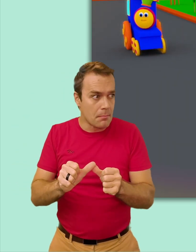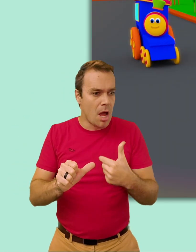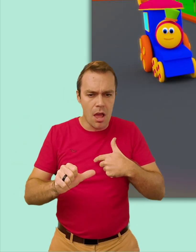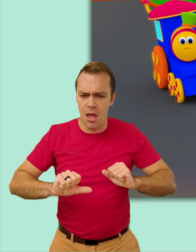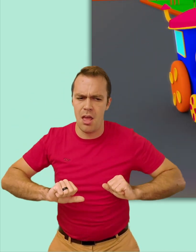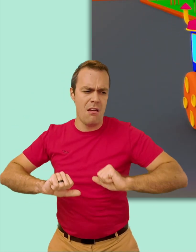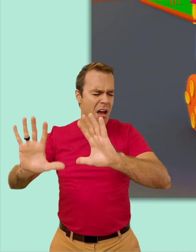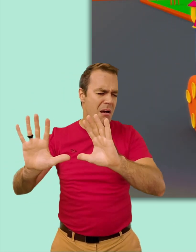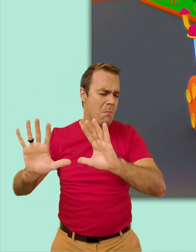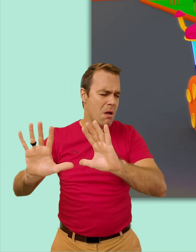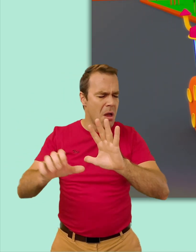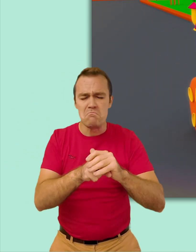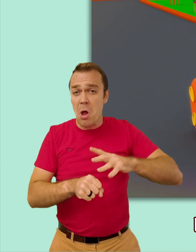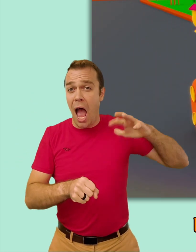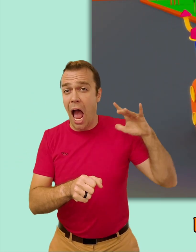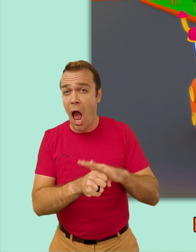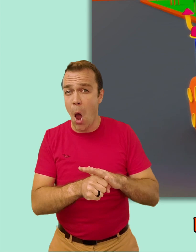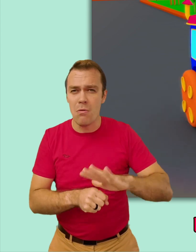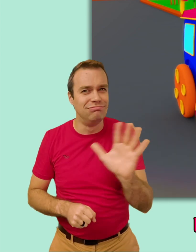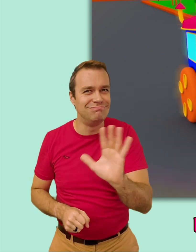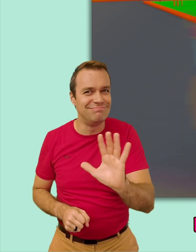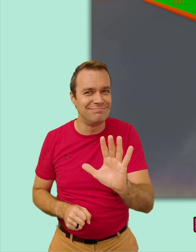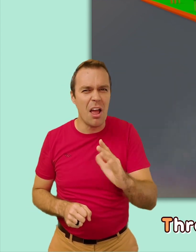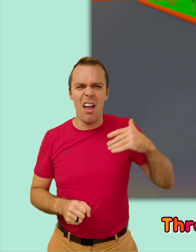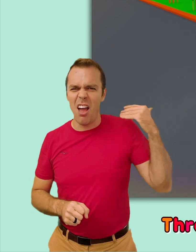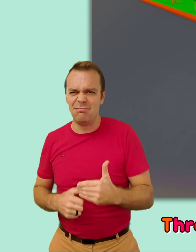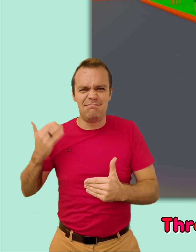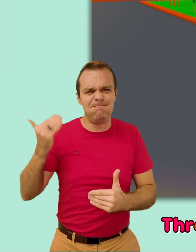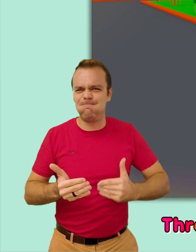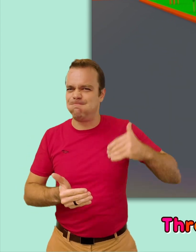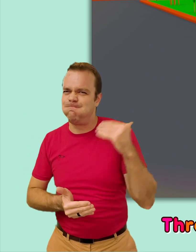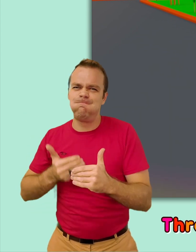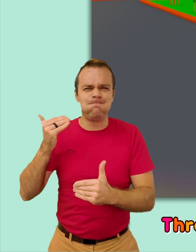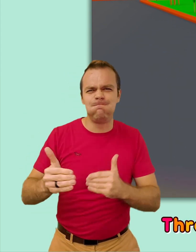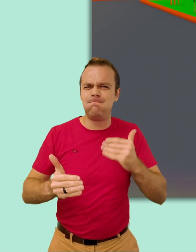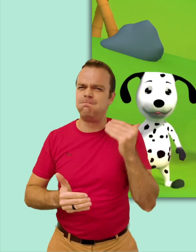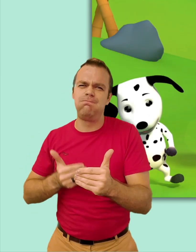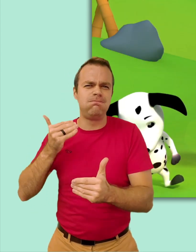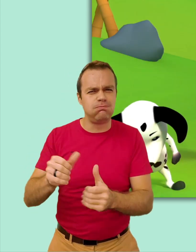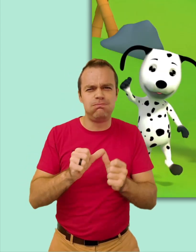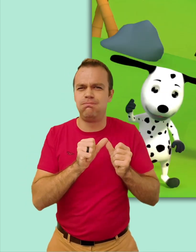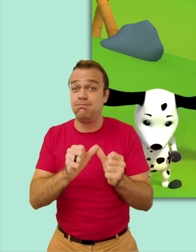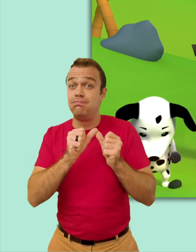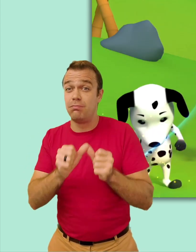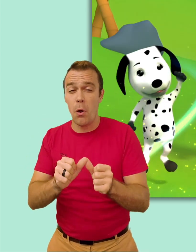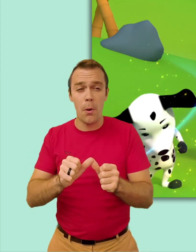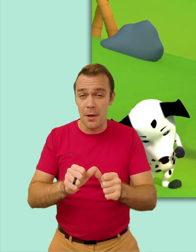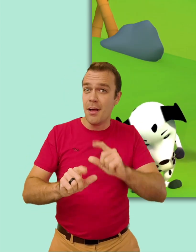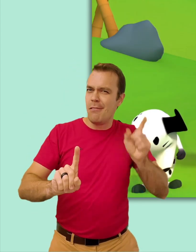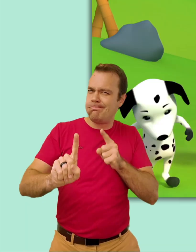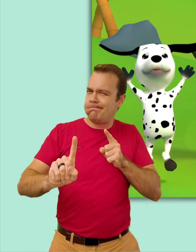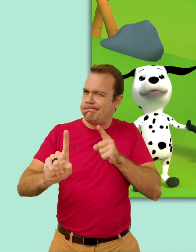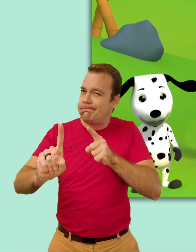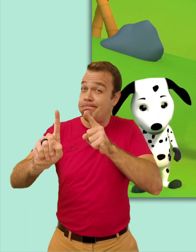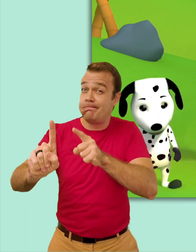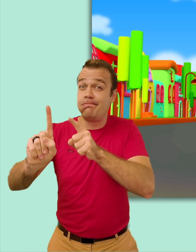a stop, I will not blow my top. I will keep chugging on through the storm, I will blow. We go, we go,